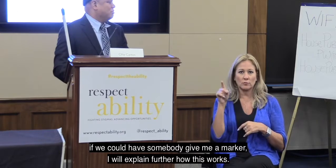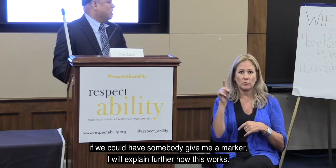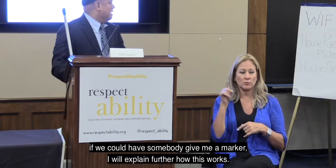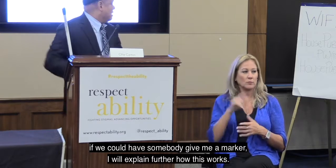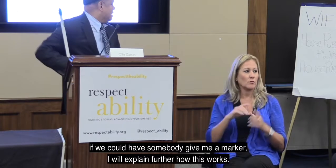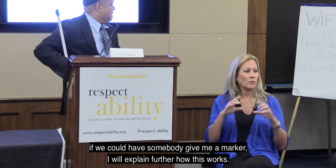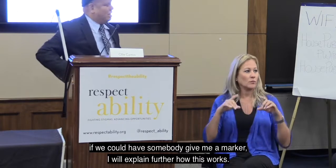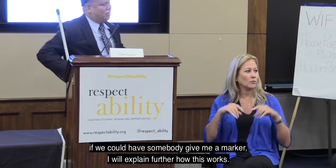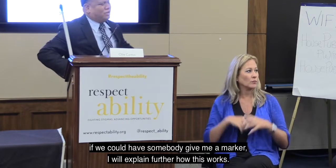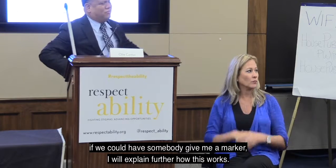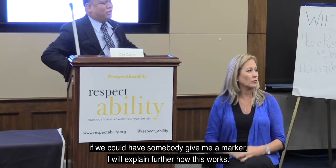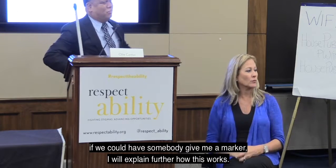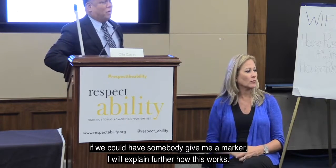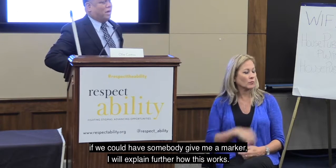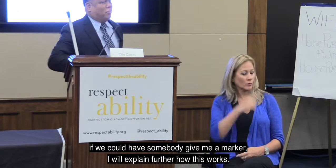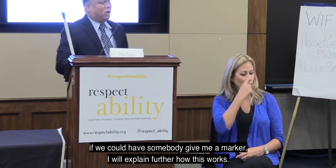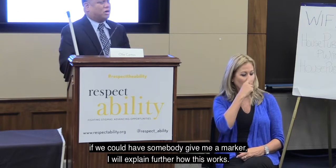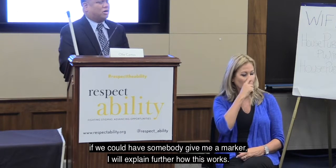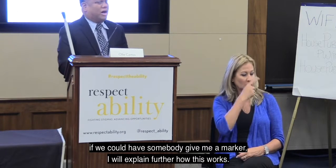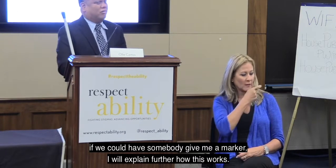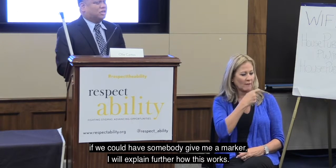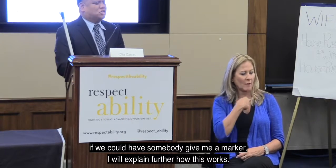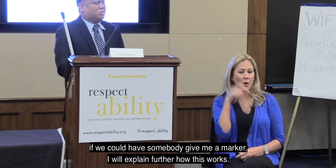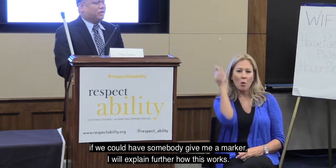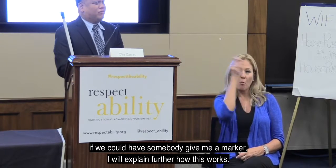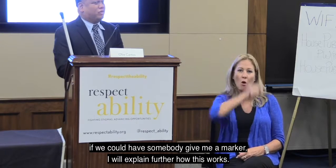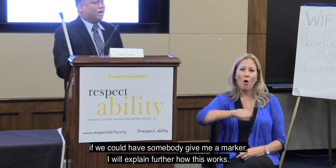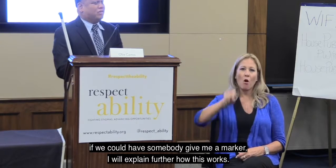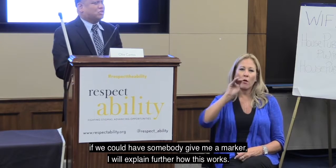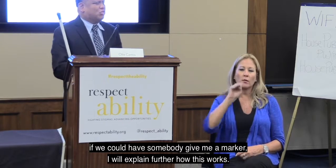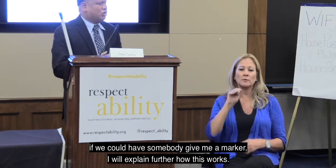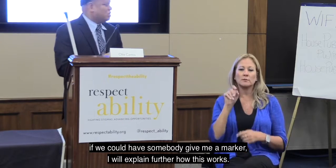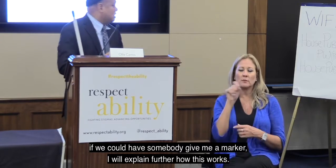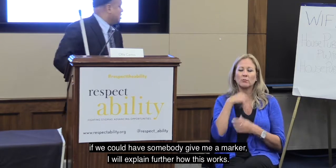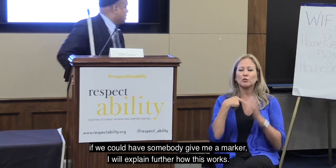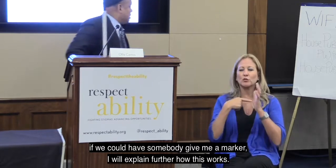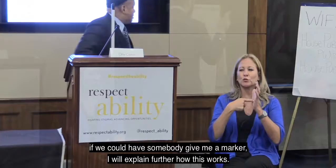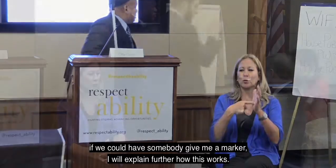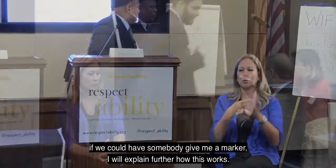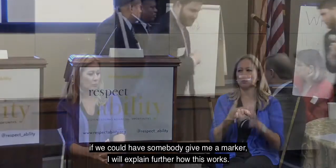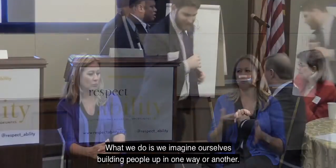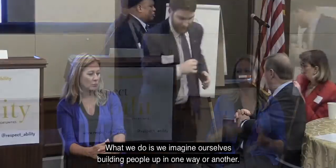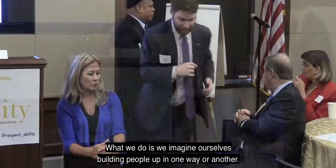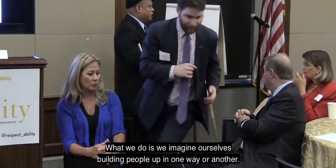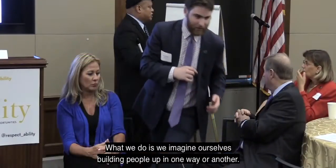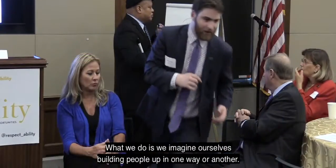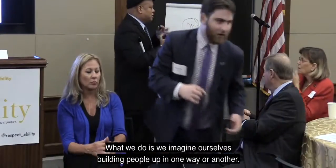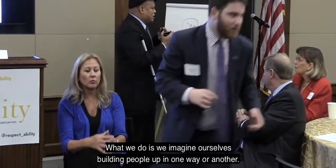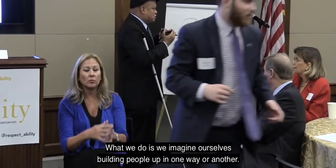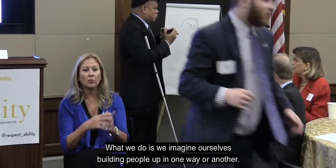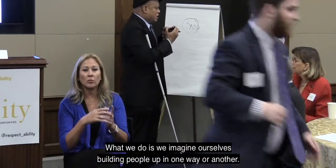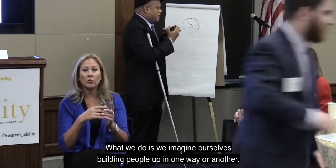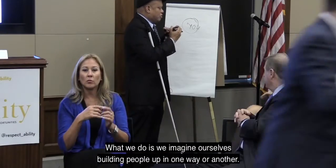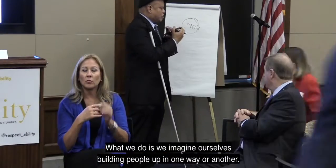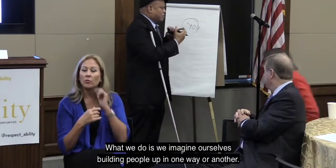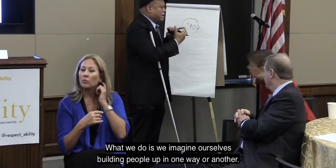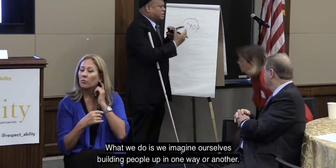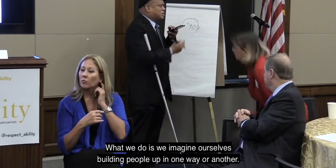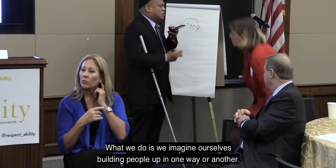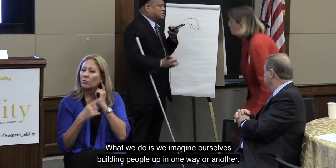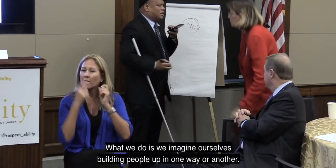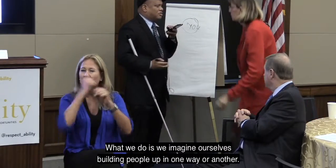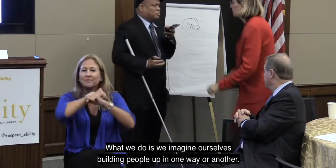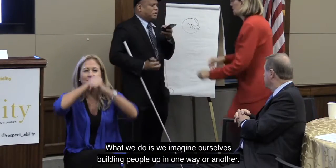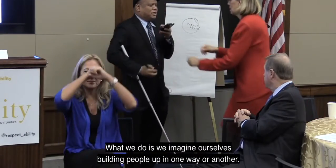have somebody give me a marker, I will explain further how this works. Wonderful. What we do is we